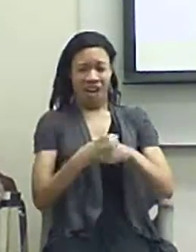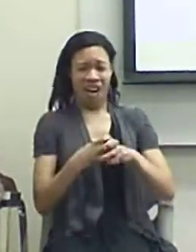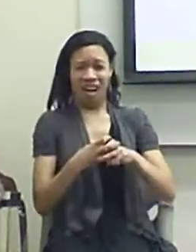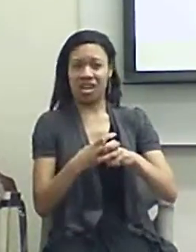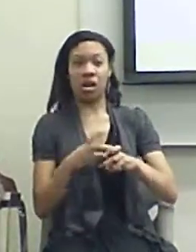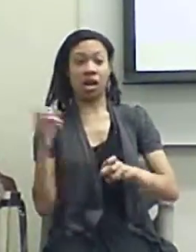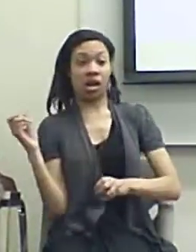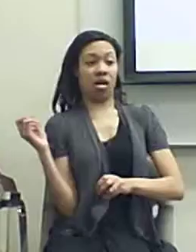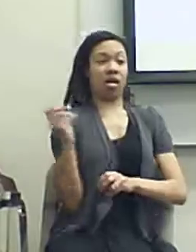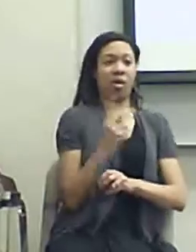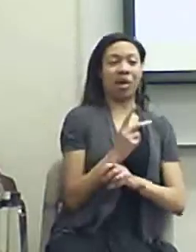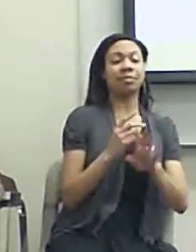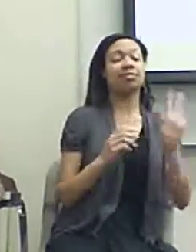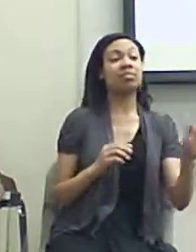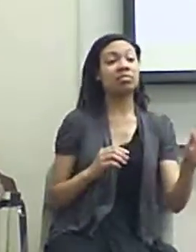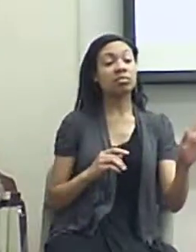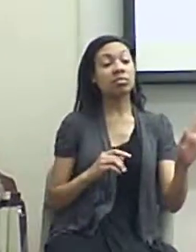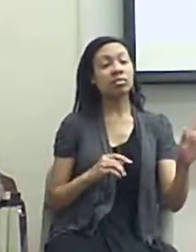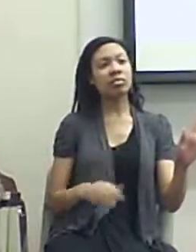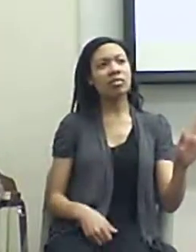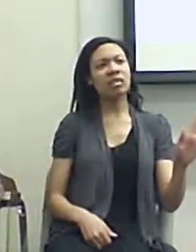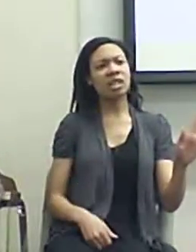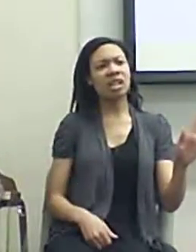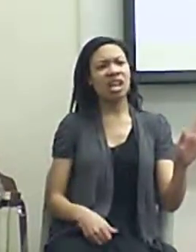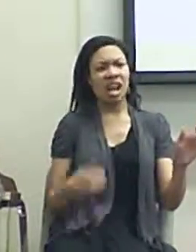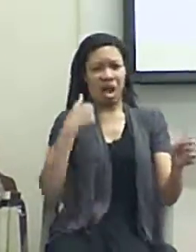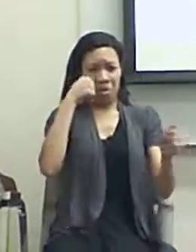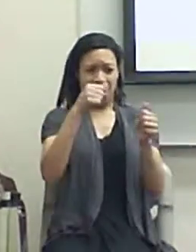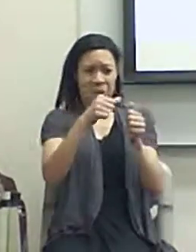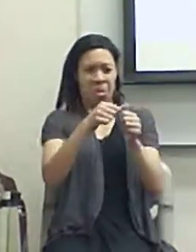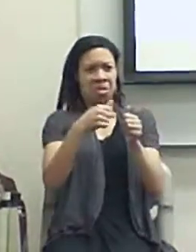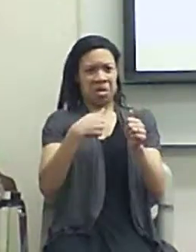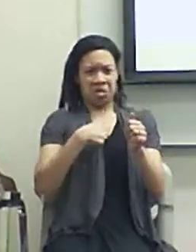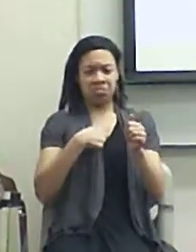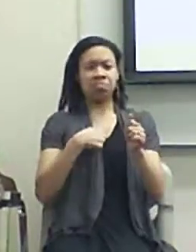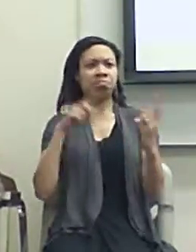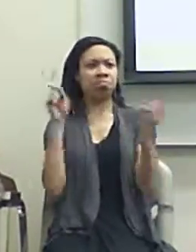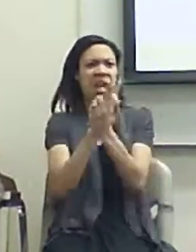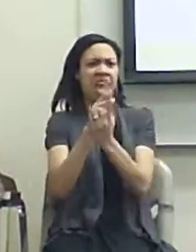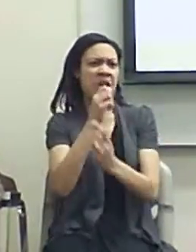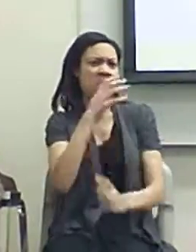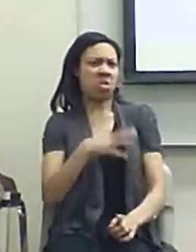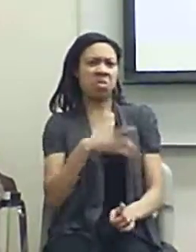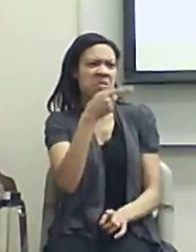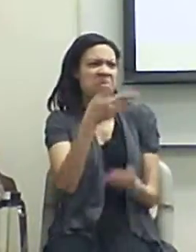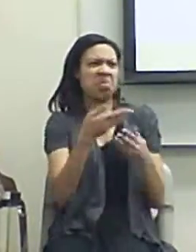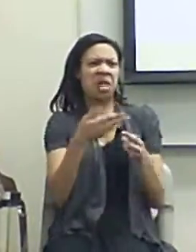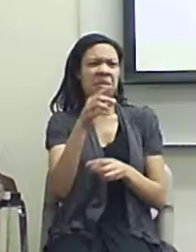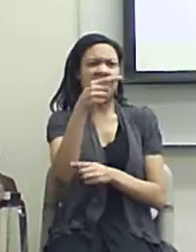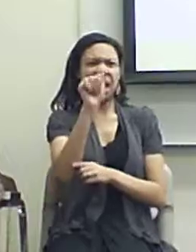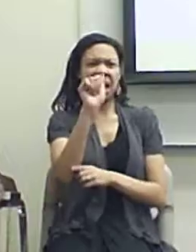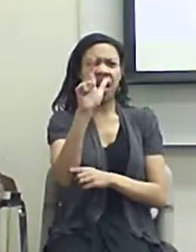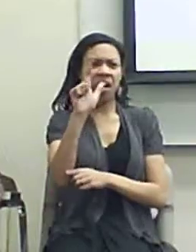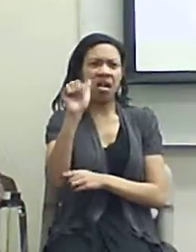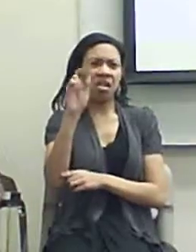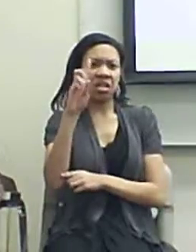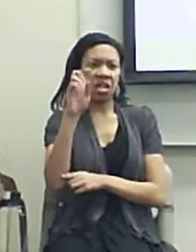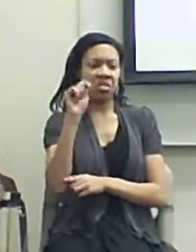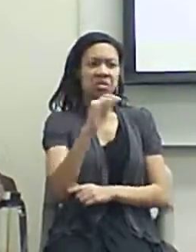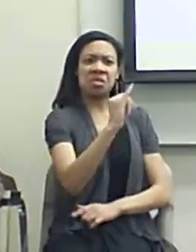I remember the first time I met this one from Gallaudet, she had to be, her and I are probably about the same age. So I would say she was